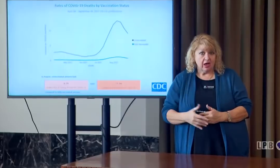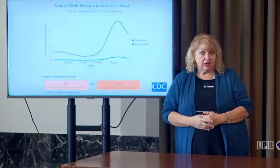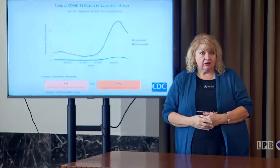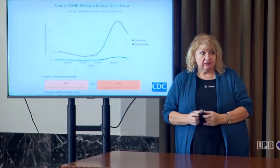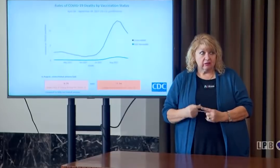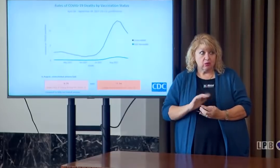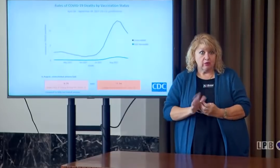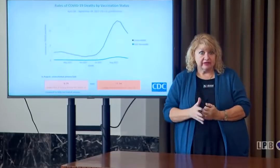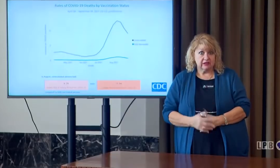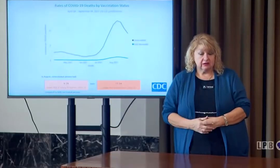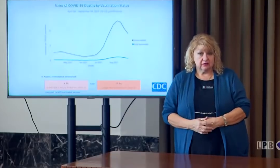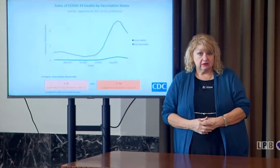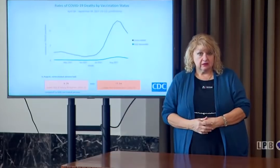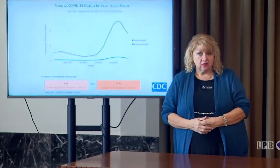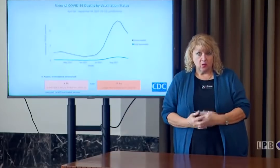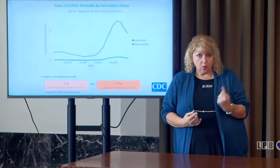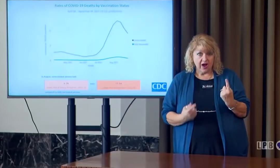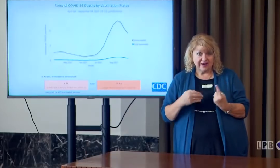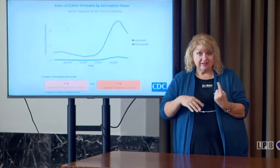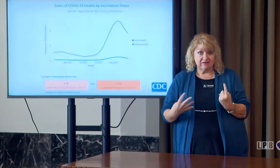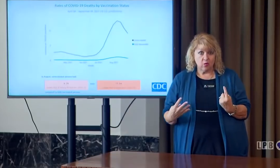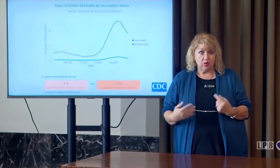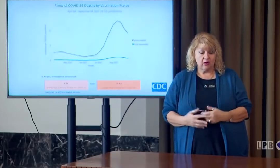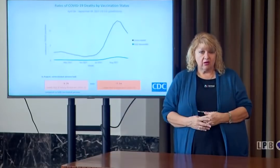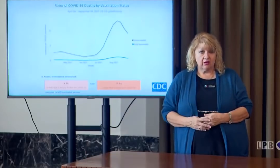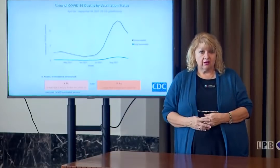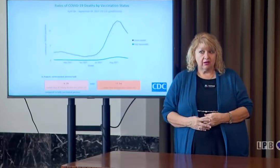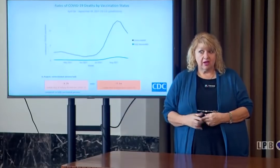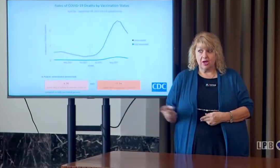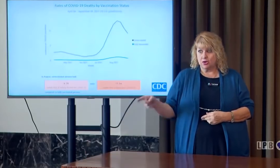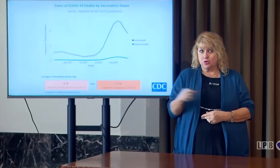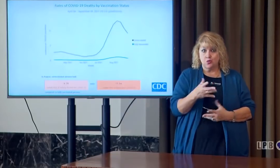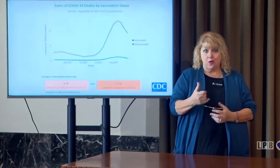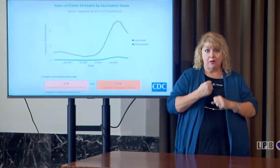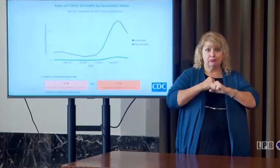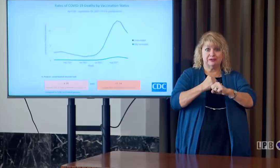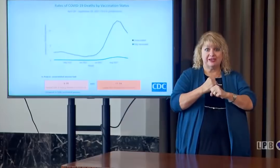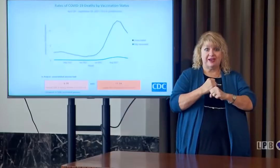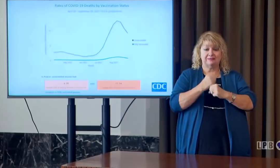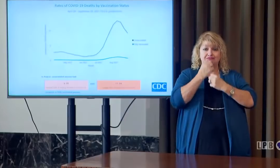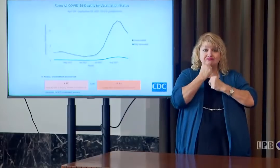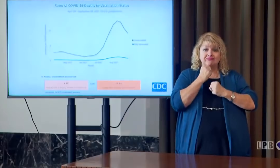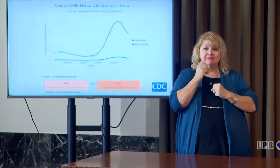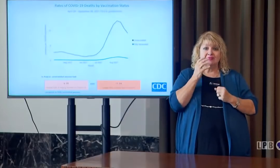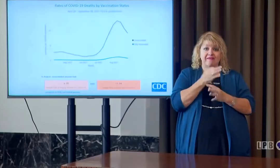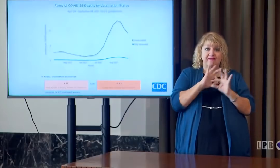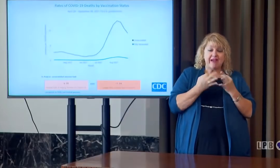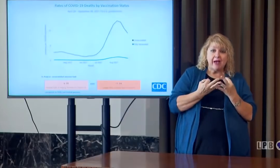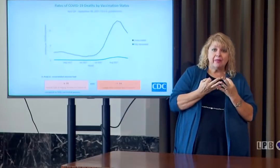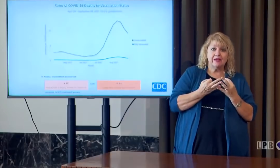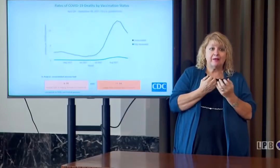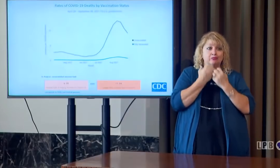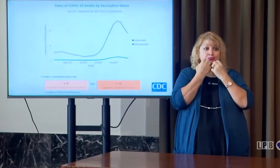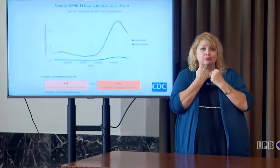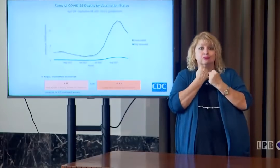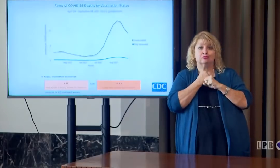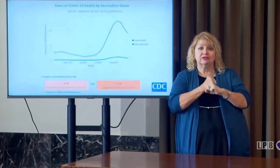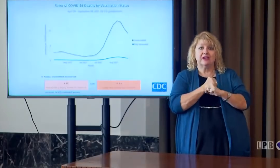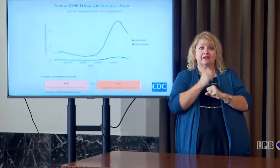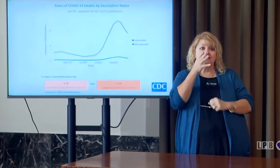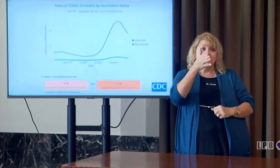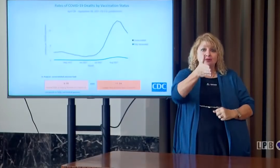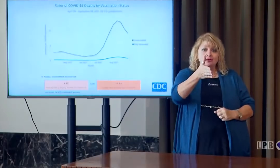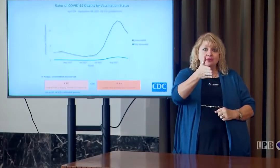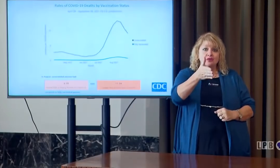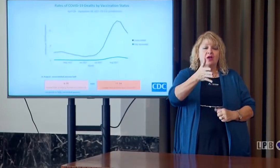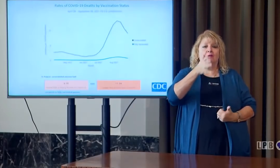of our families and of our children, the best thing you can do for them right now to protect their future is to get everyone around you